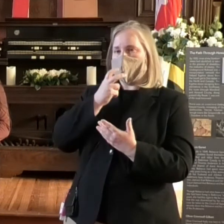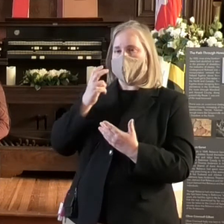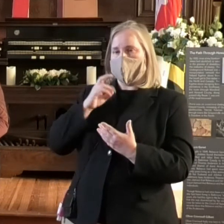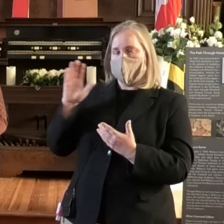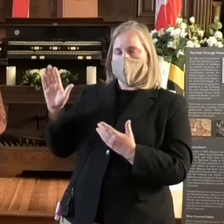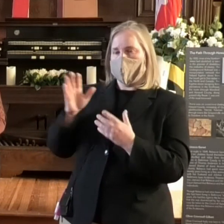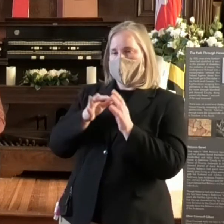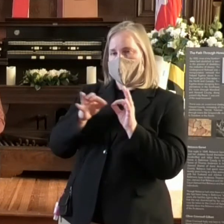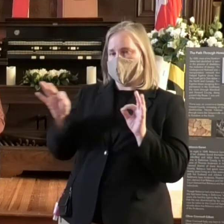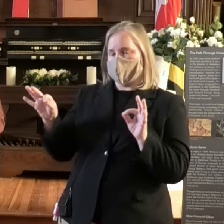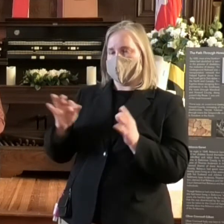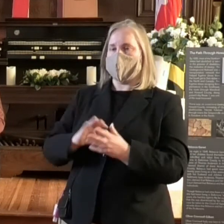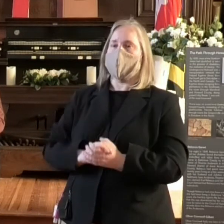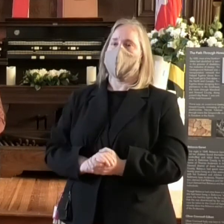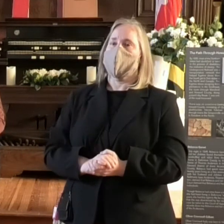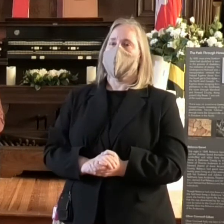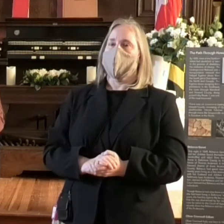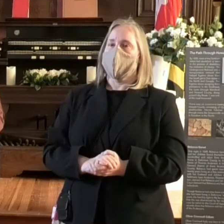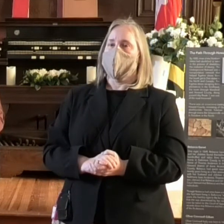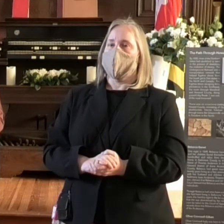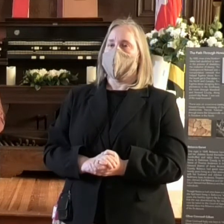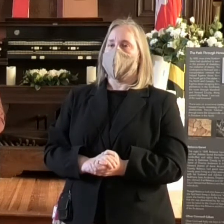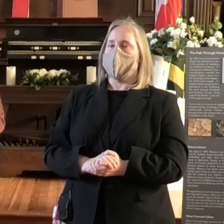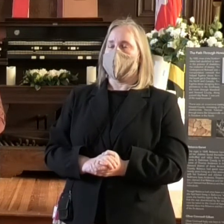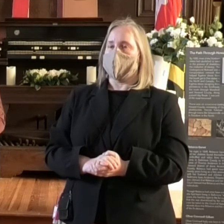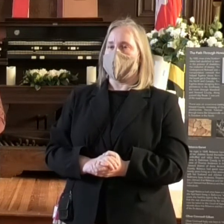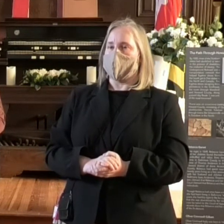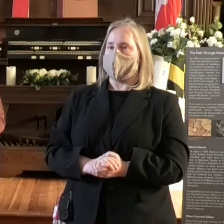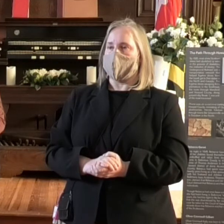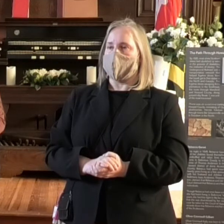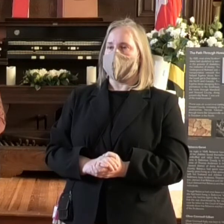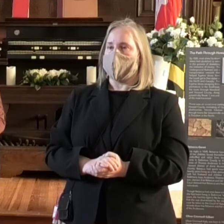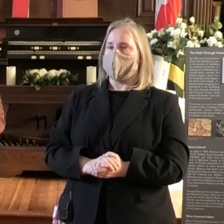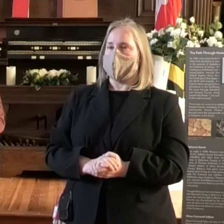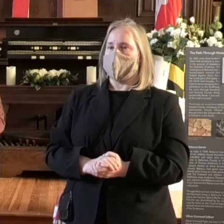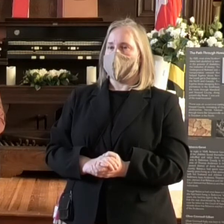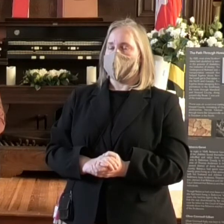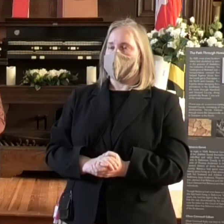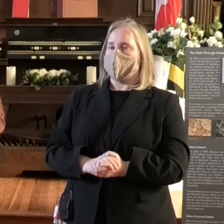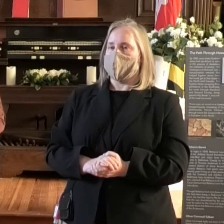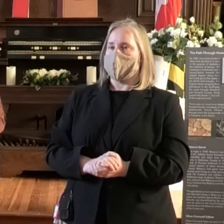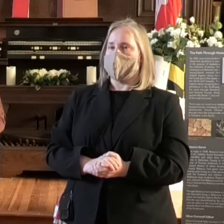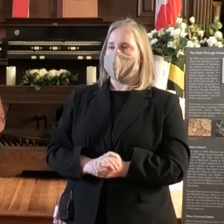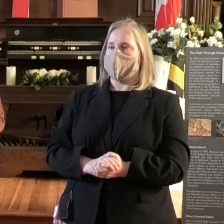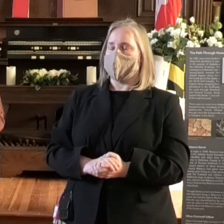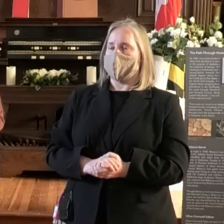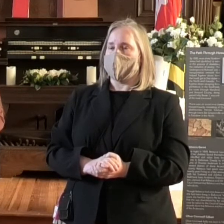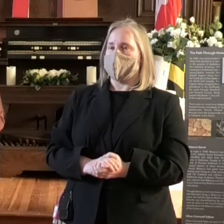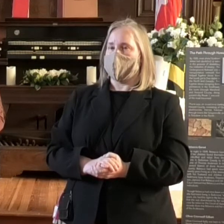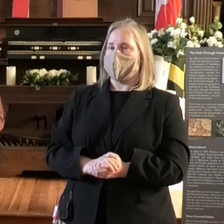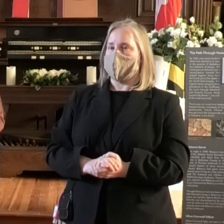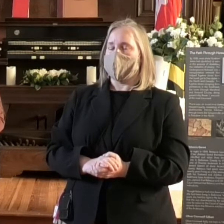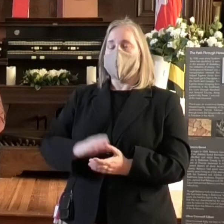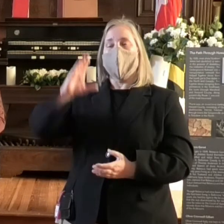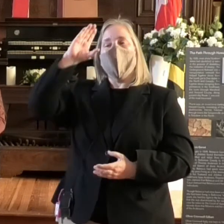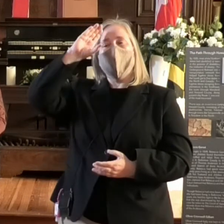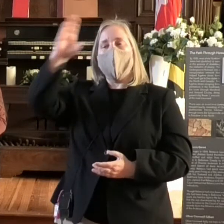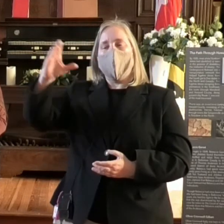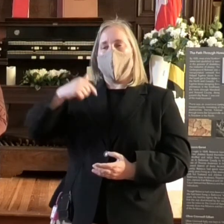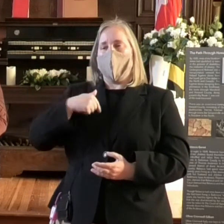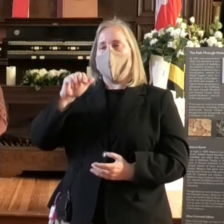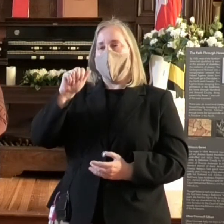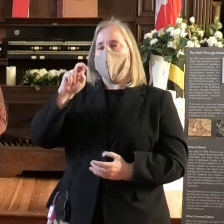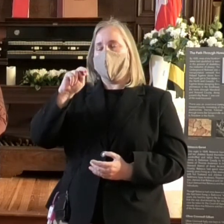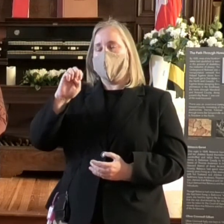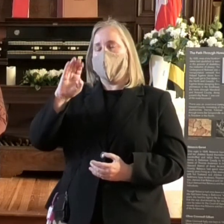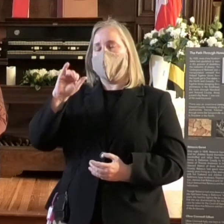Twahiglini Nishlin, Do Betani Bashichin, Hushkoshni Deshiche, Do Tkanisani Deshanella. Hi, I am Annie